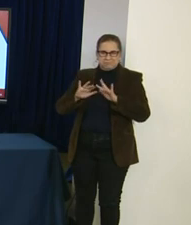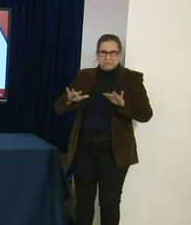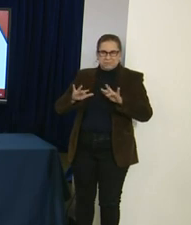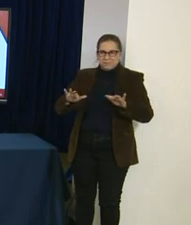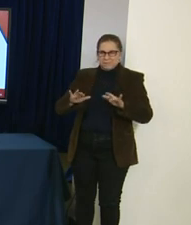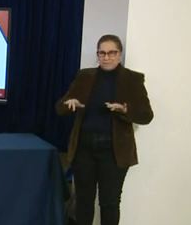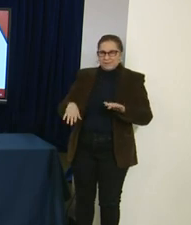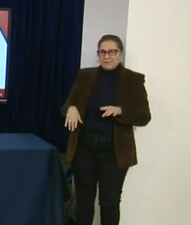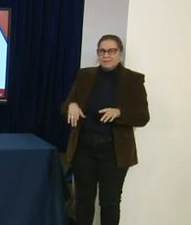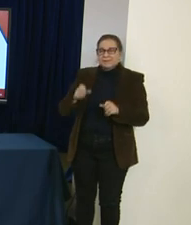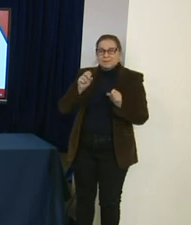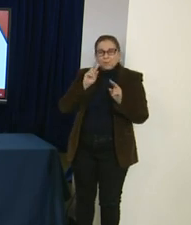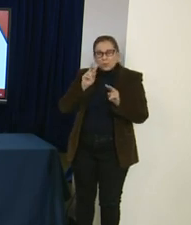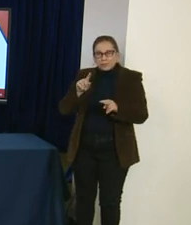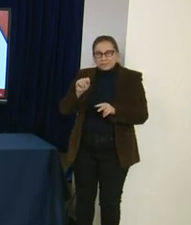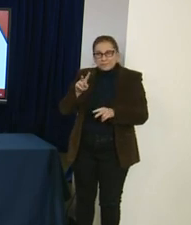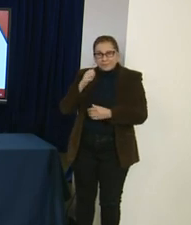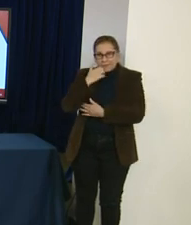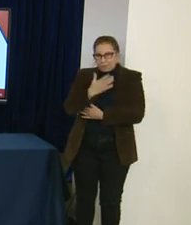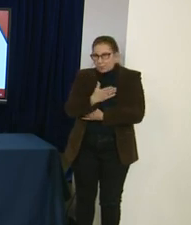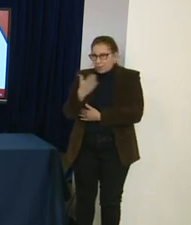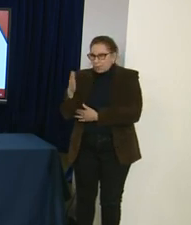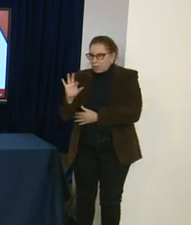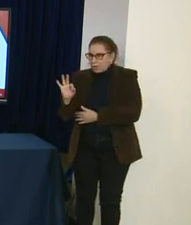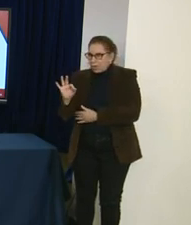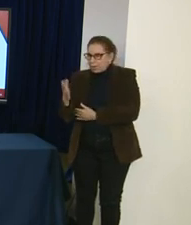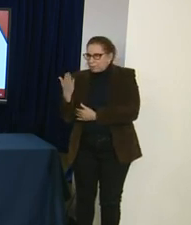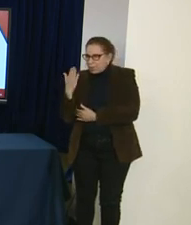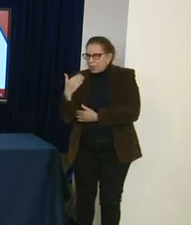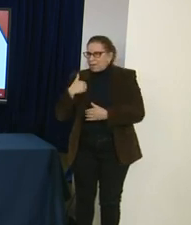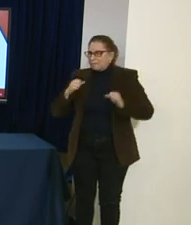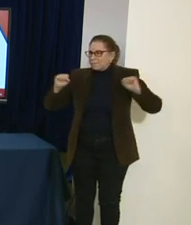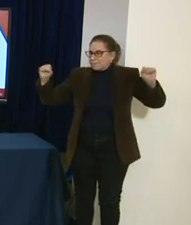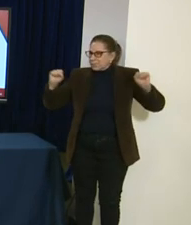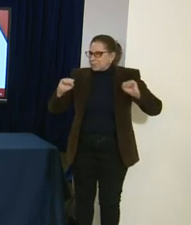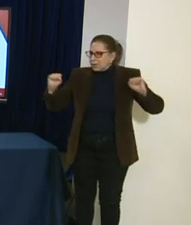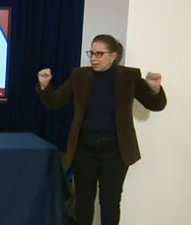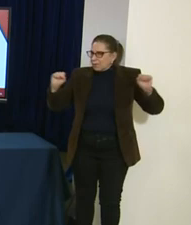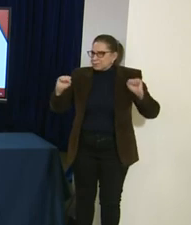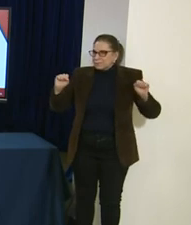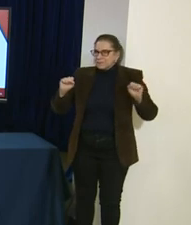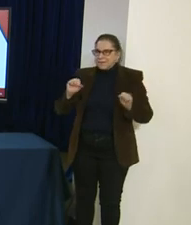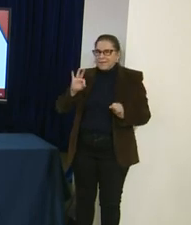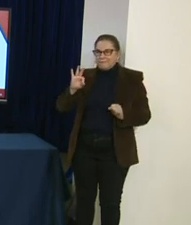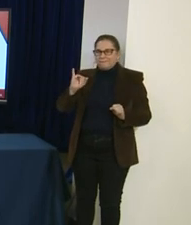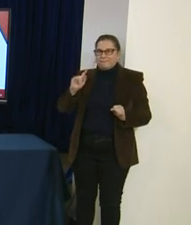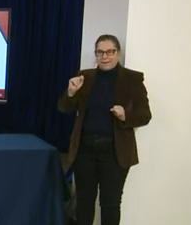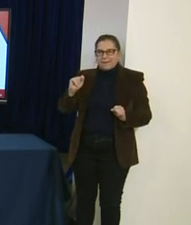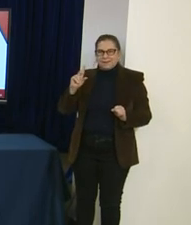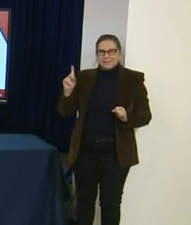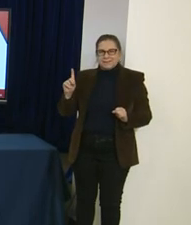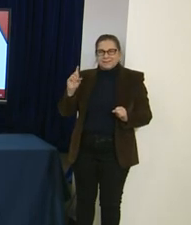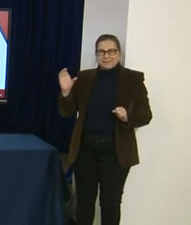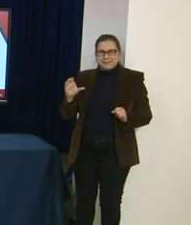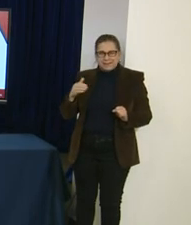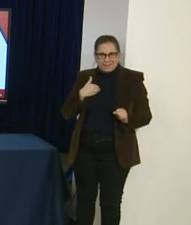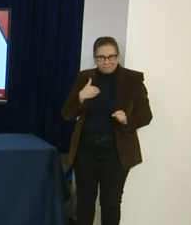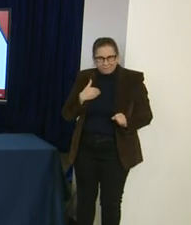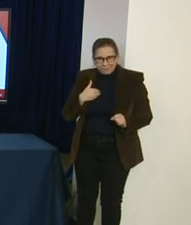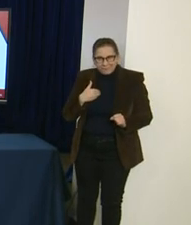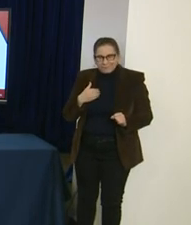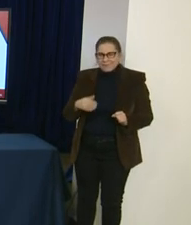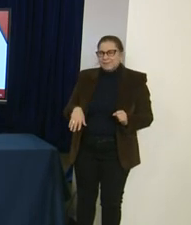part in a daily workout instructed by DPR's Fit DC. In addition, as the mayor mentioned, DHCL